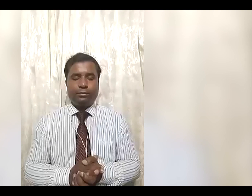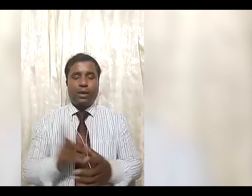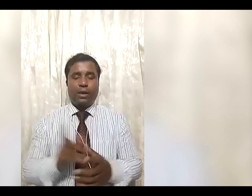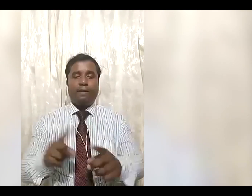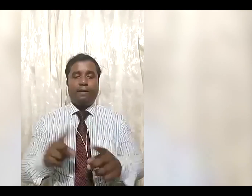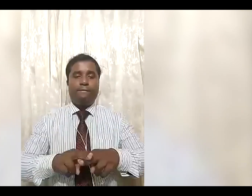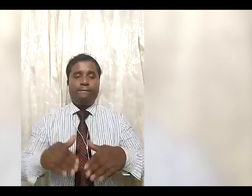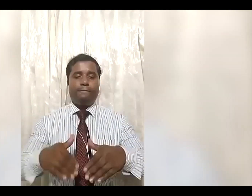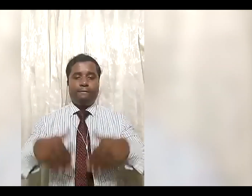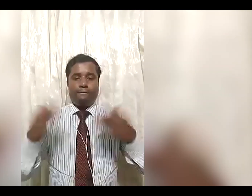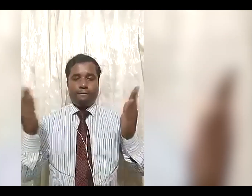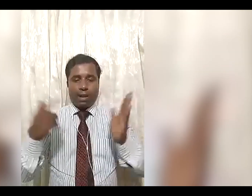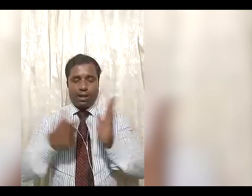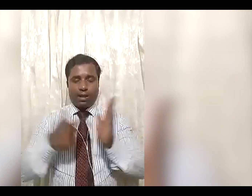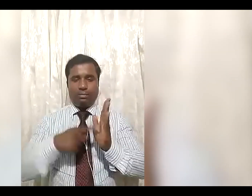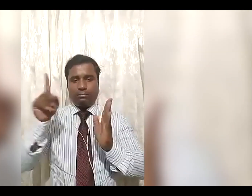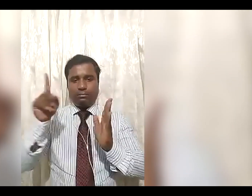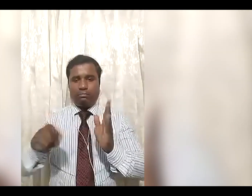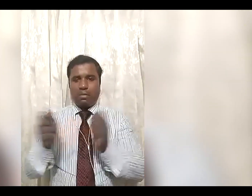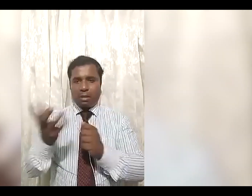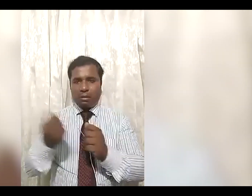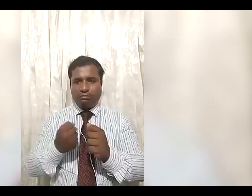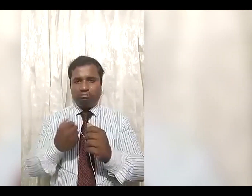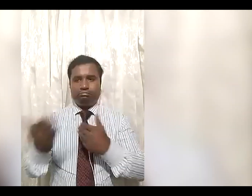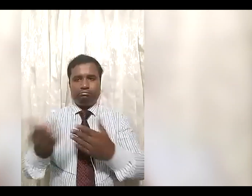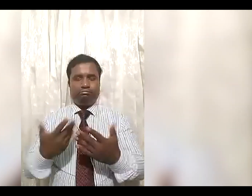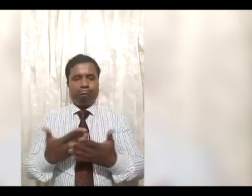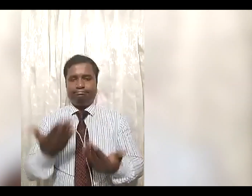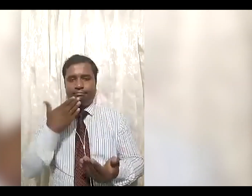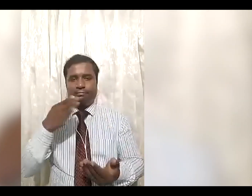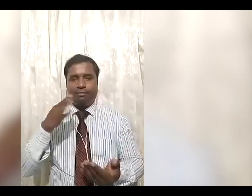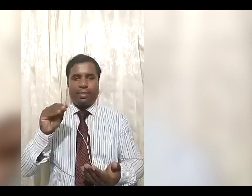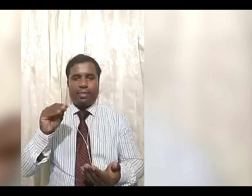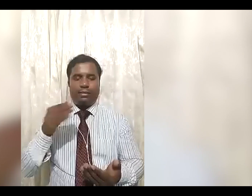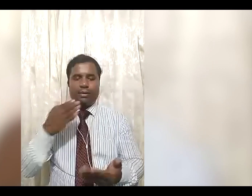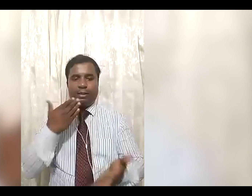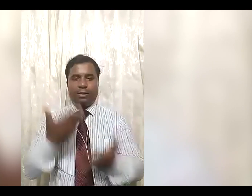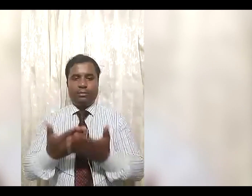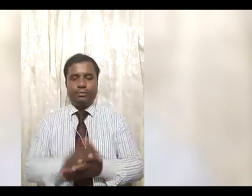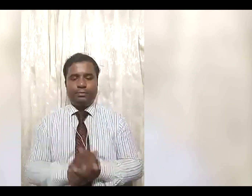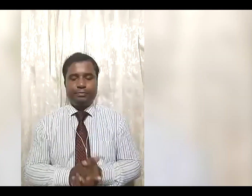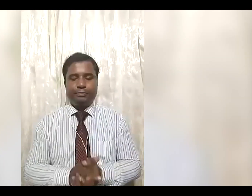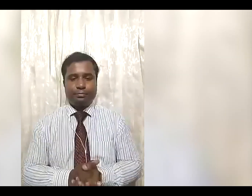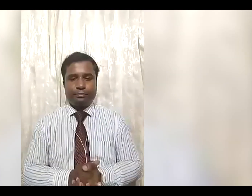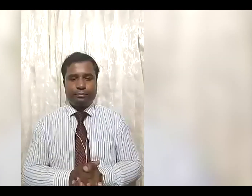nothing about us without us. Thank you so very much.